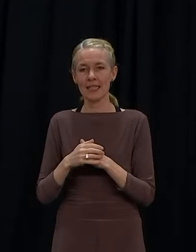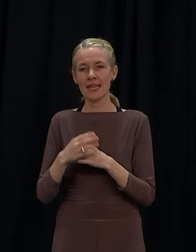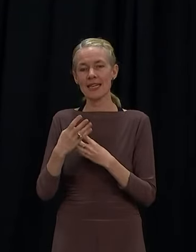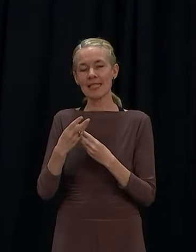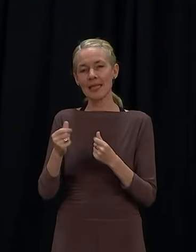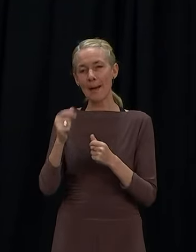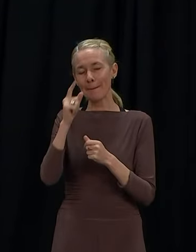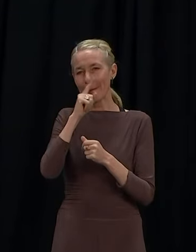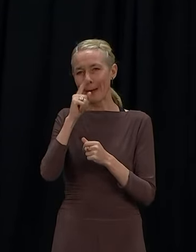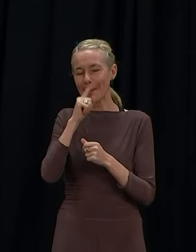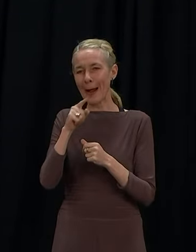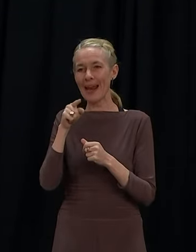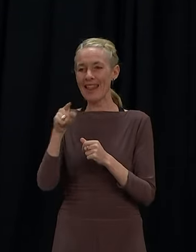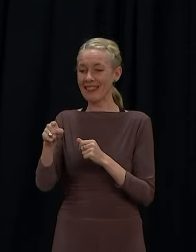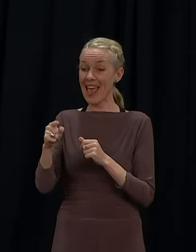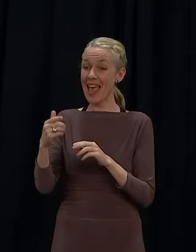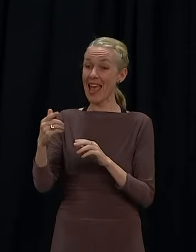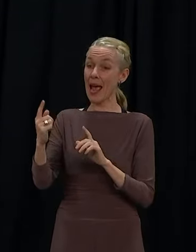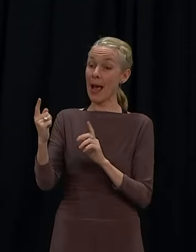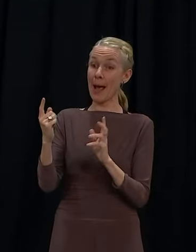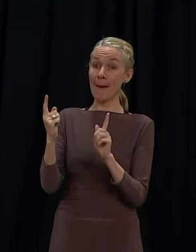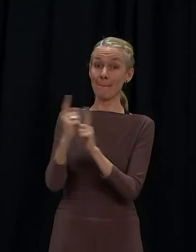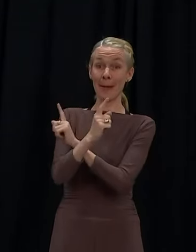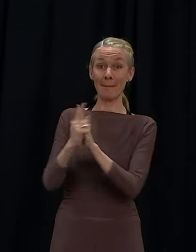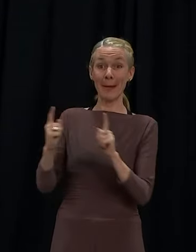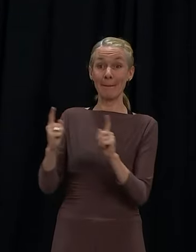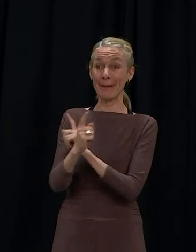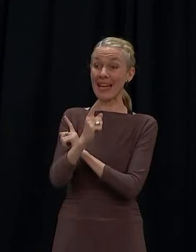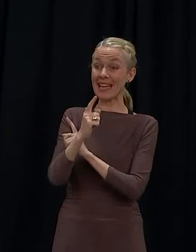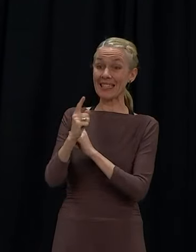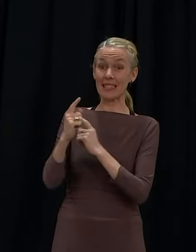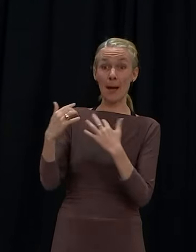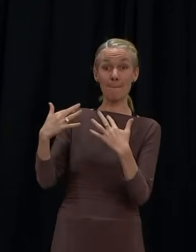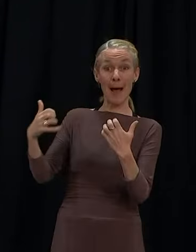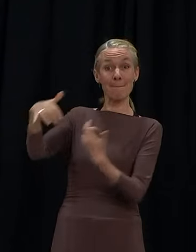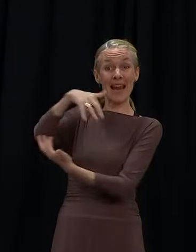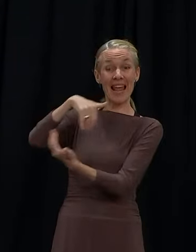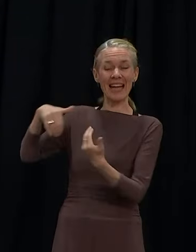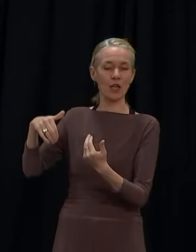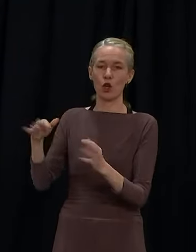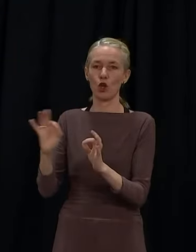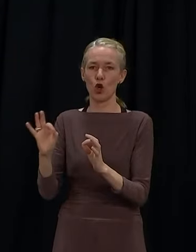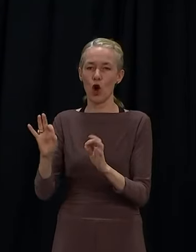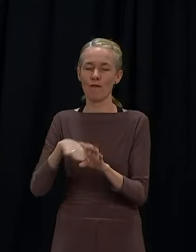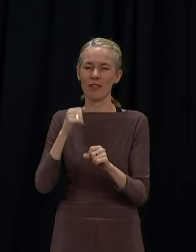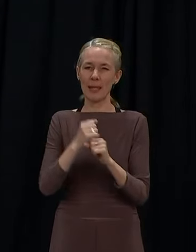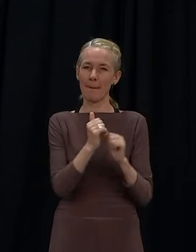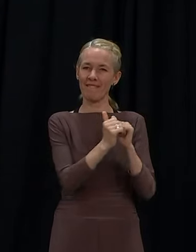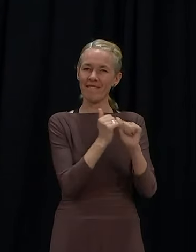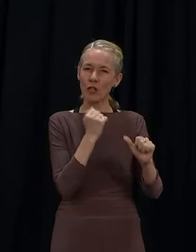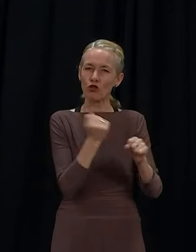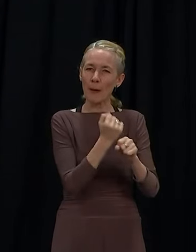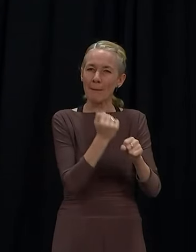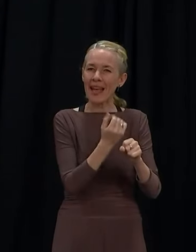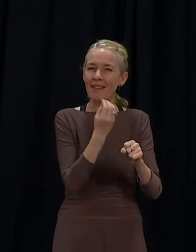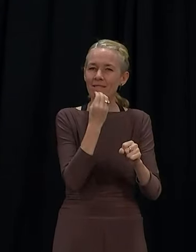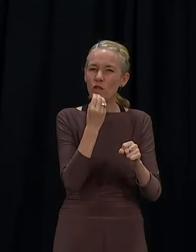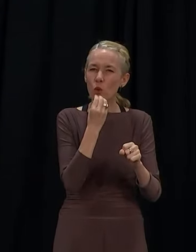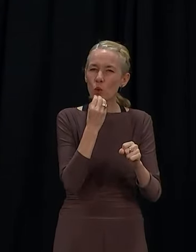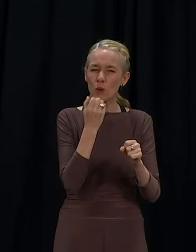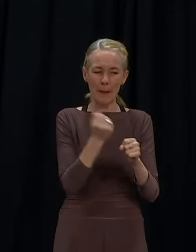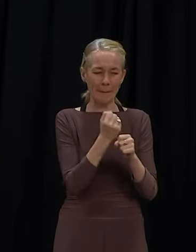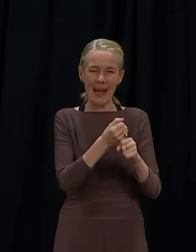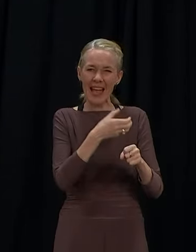beverage production. Those are all places of work that in order for them to operate at level 4 have to have quite strict